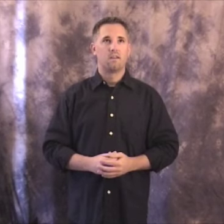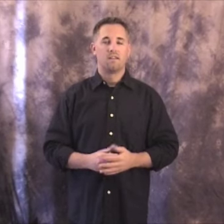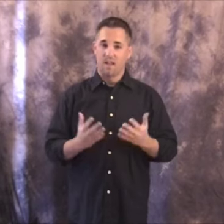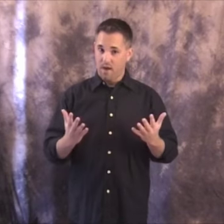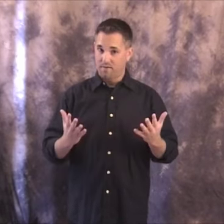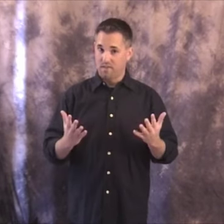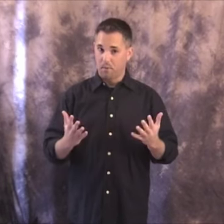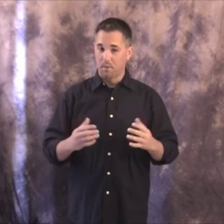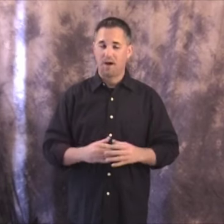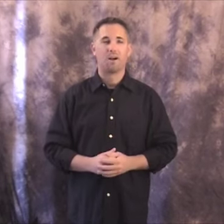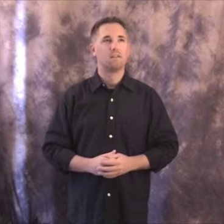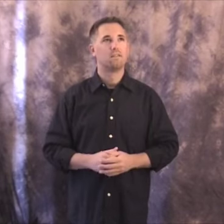Now I have to think where we are.